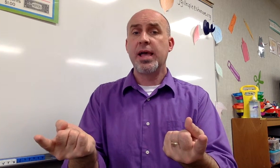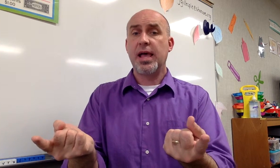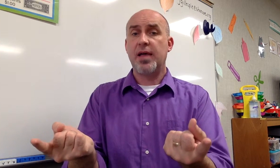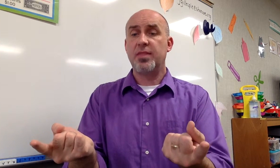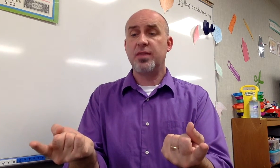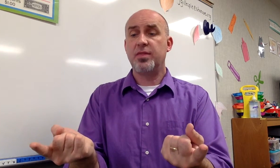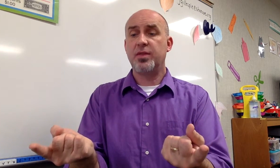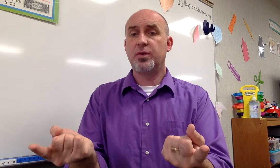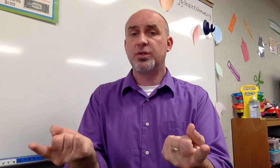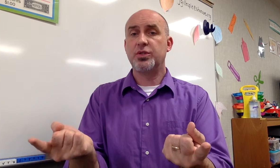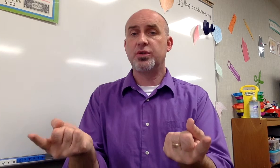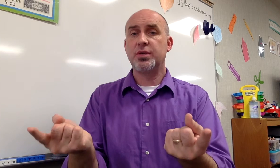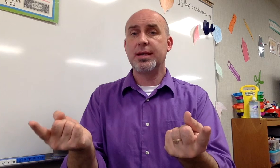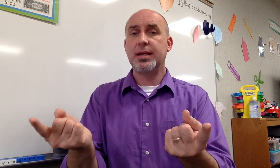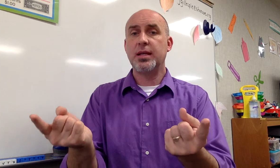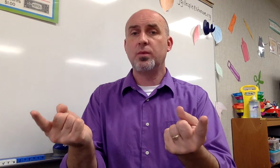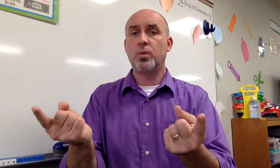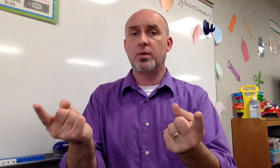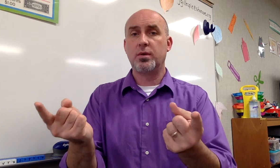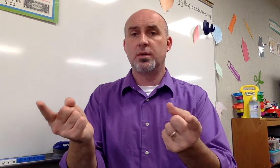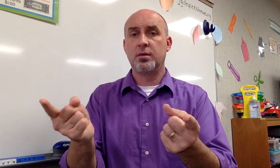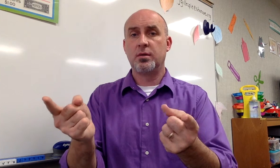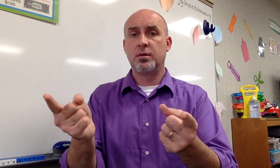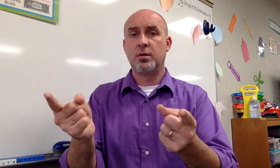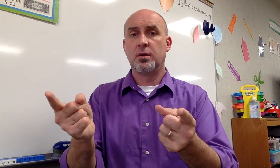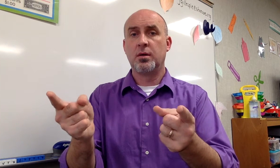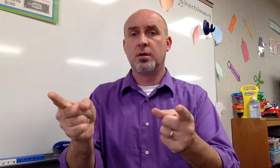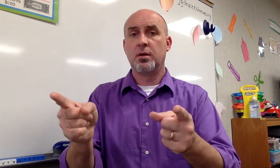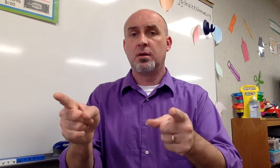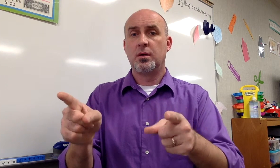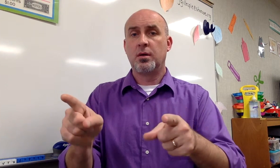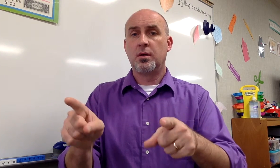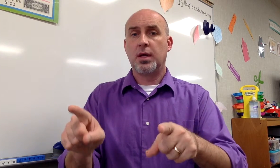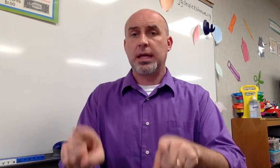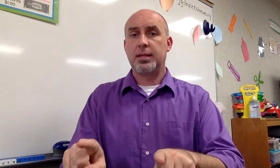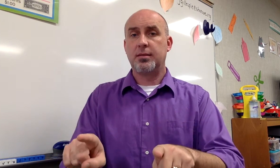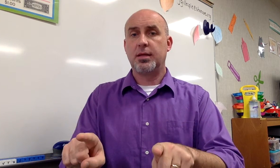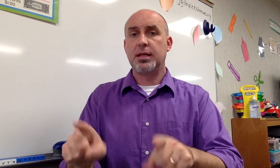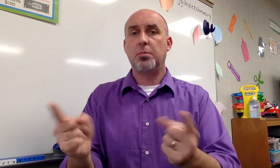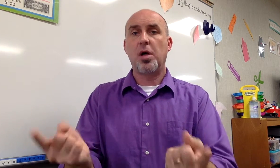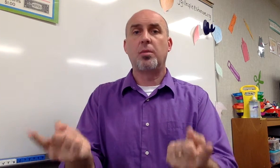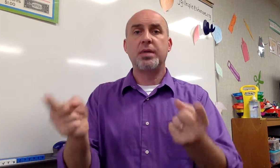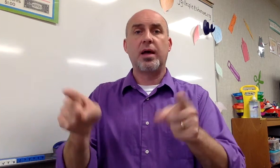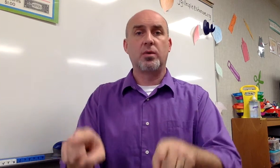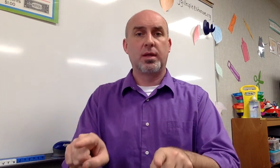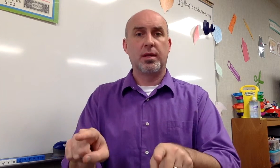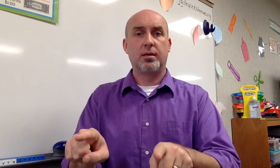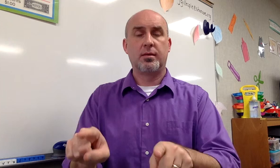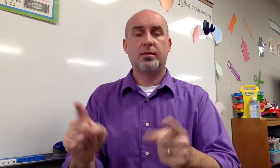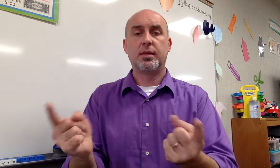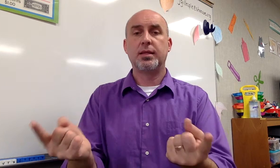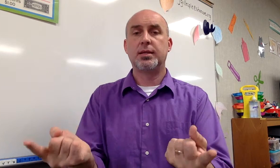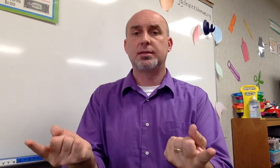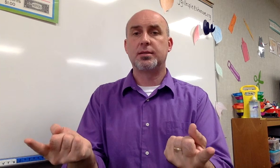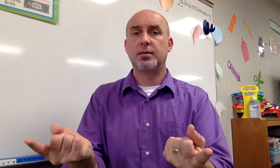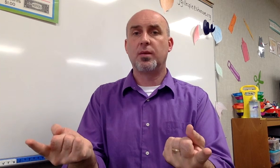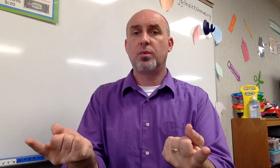and then they're going to turn inward and end up palm down, like this. Okay, one more